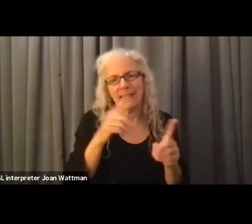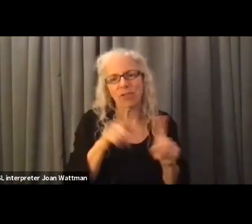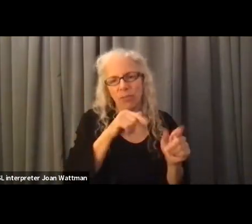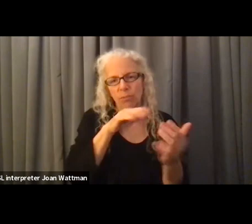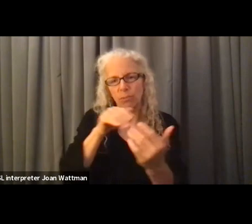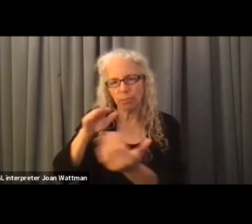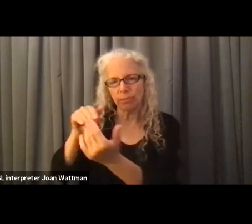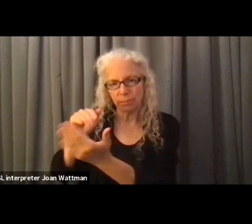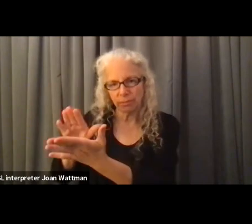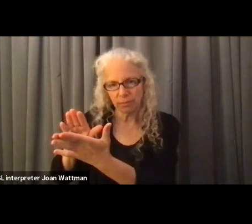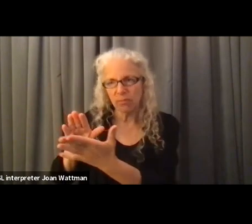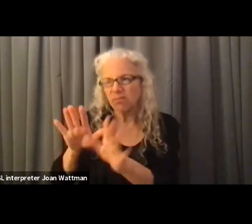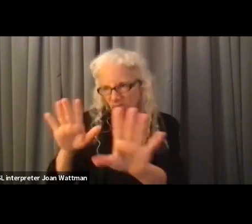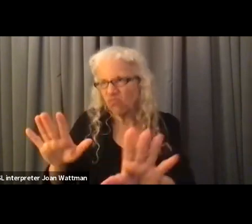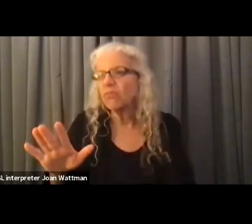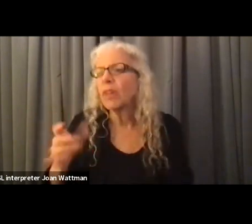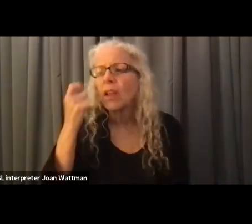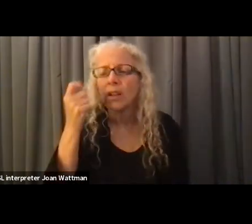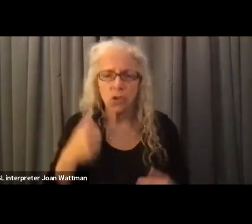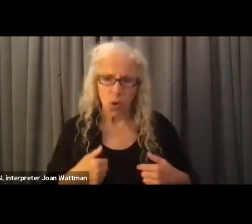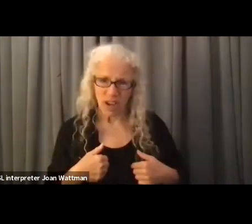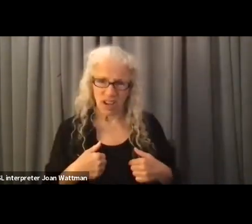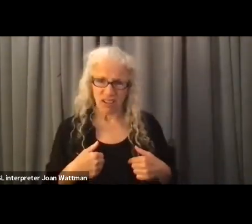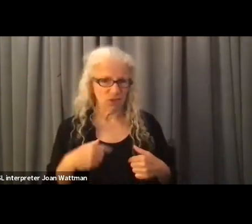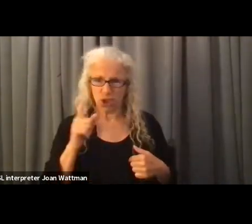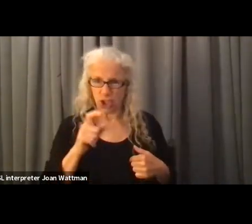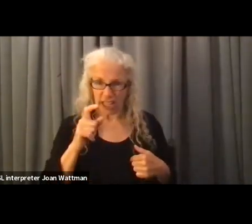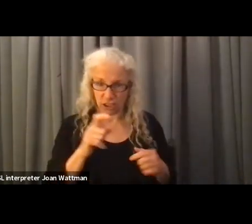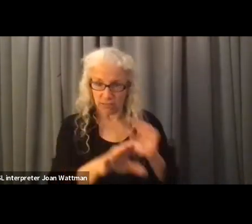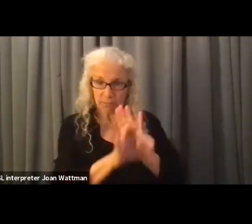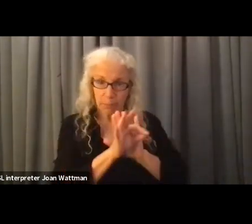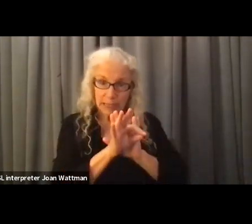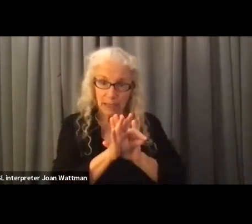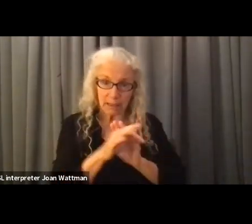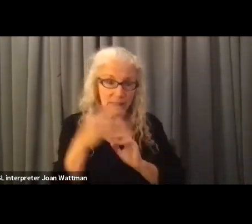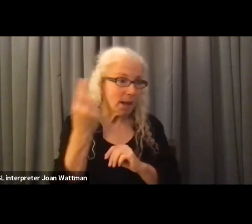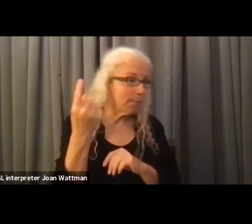So shall I go ahead and choose a date in October?